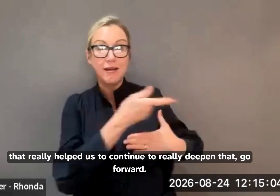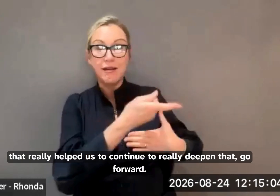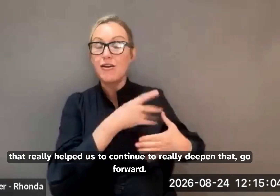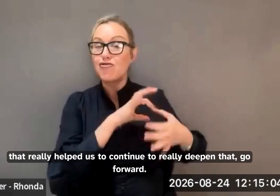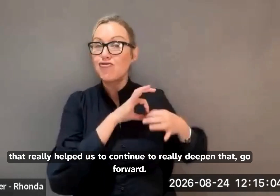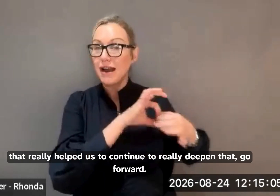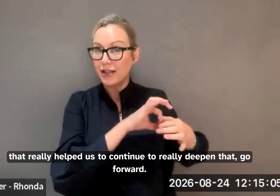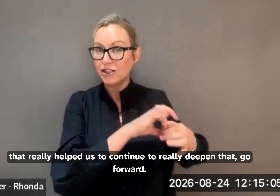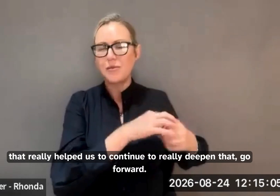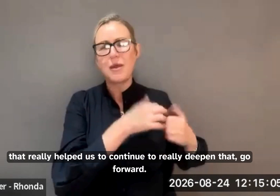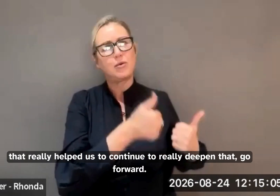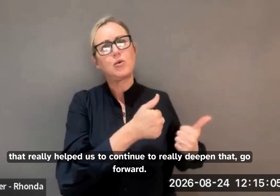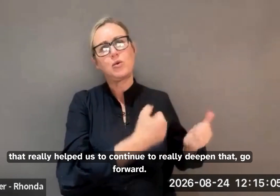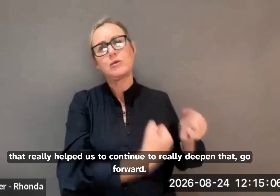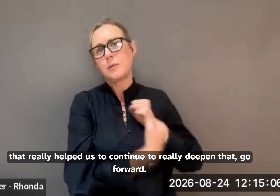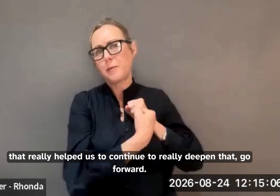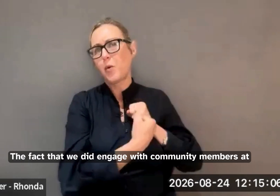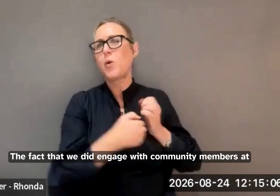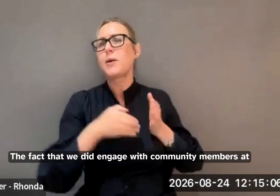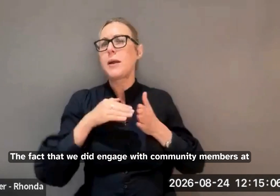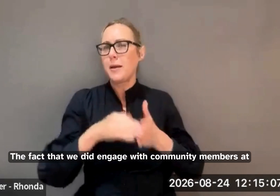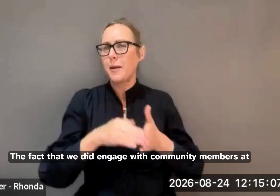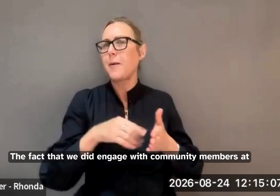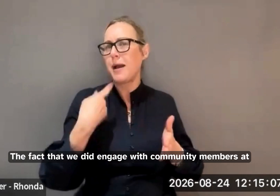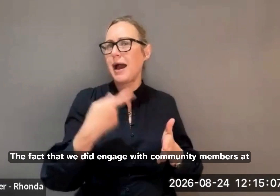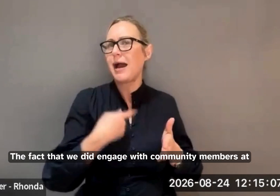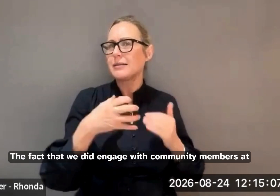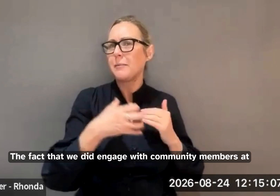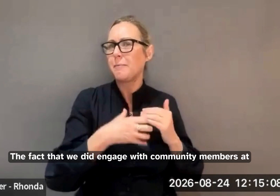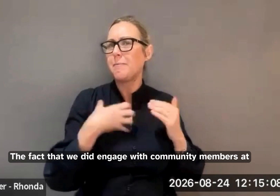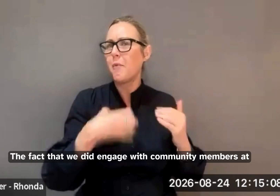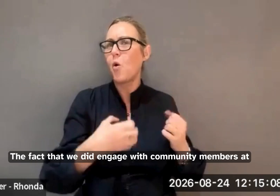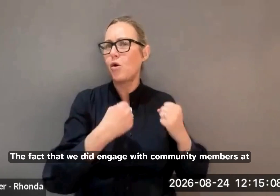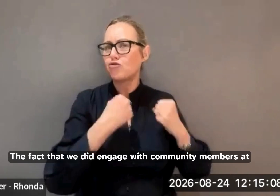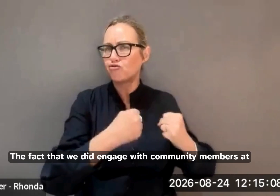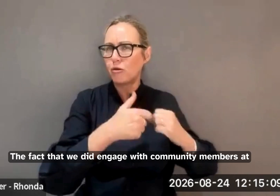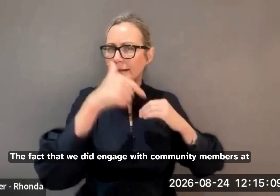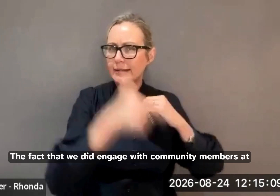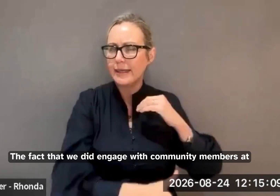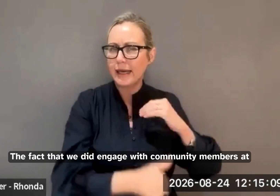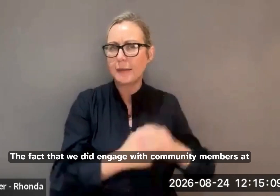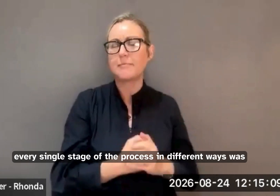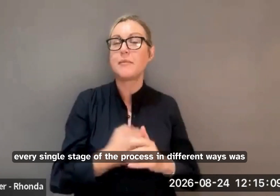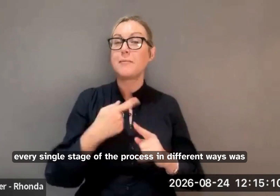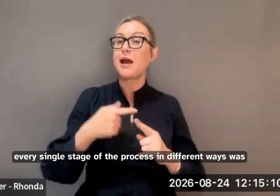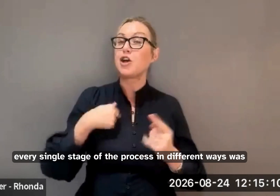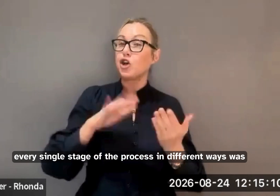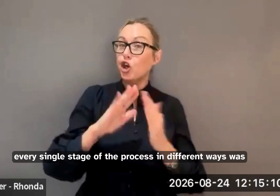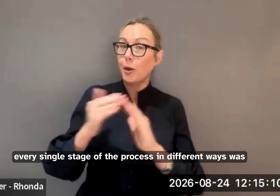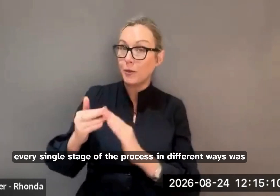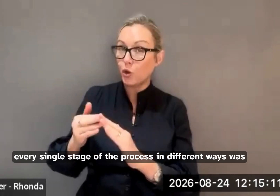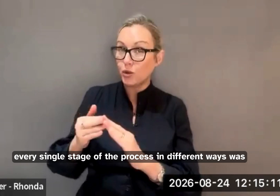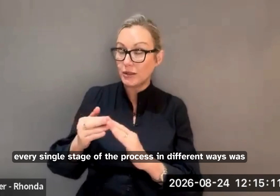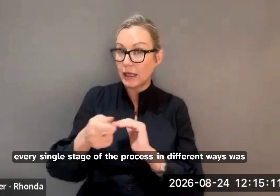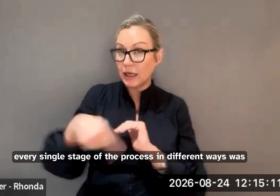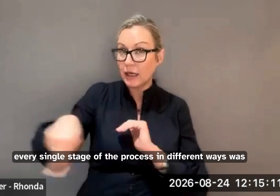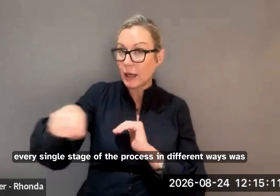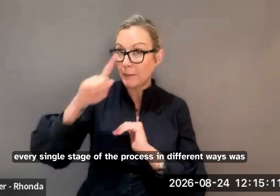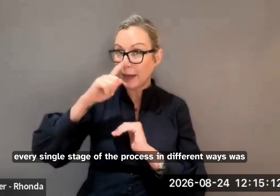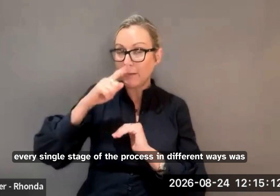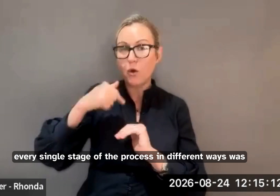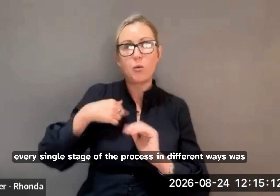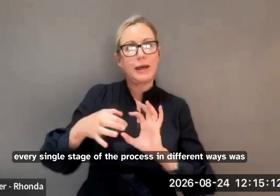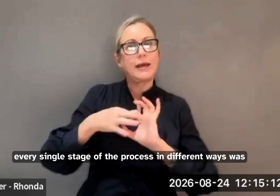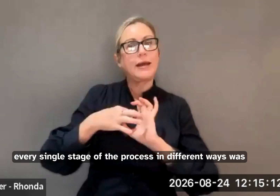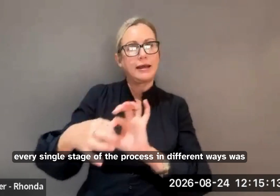helped us to continue to really deepen that go forward. The fact that we did engage with community members at every single stage of the process